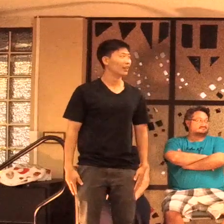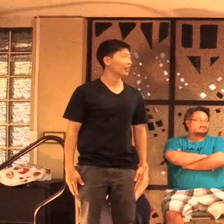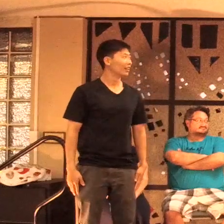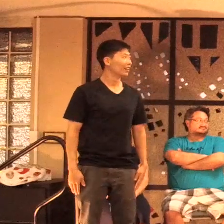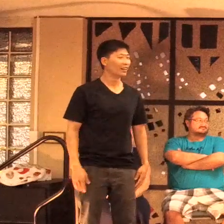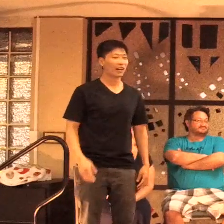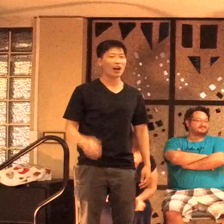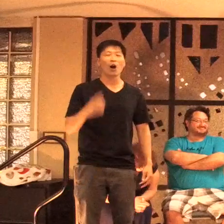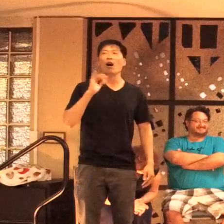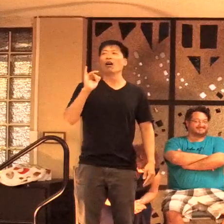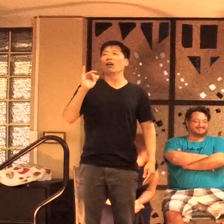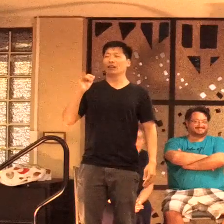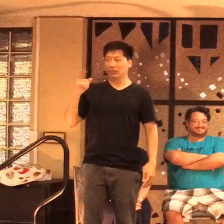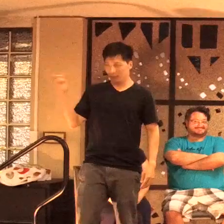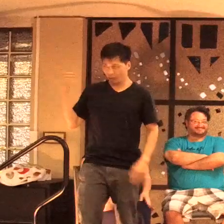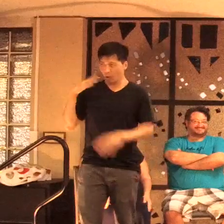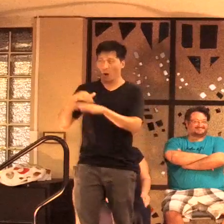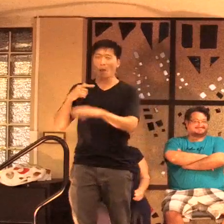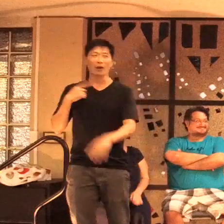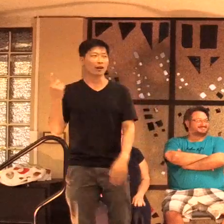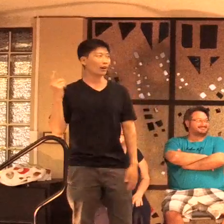oh, he needs to come over there. And I'm like,